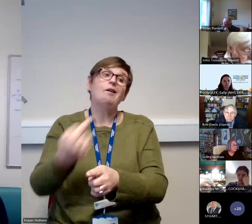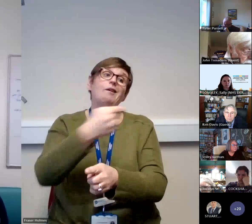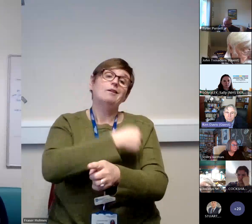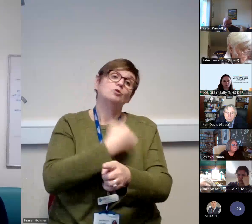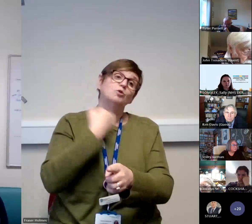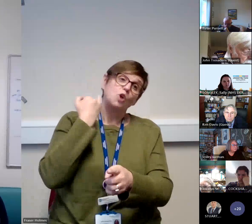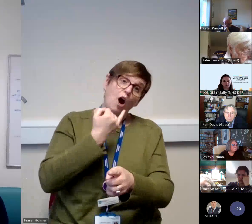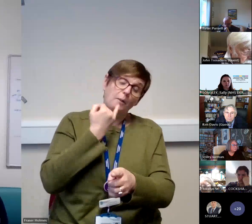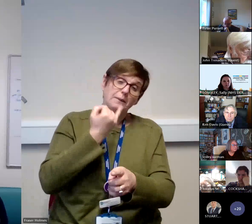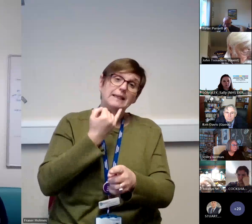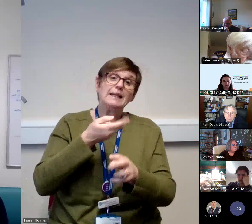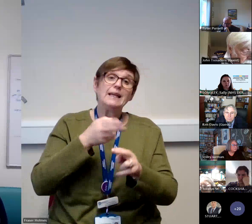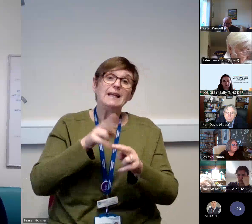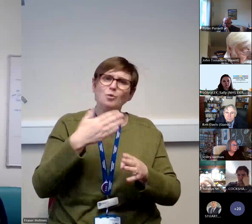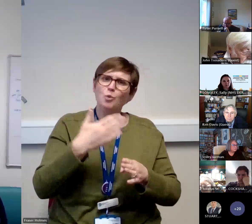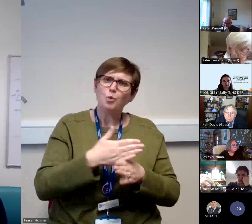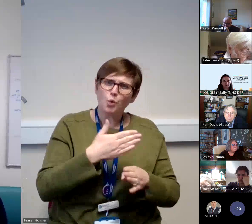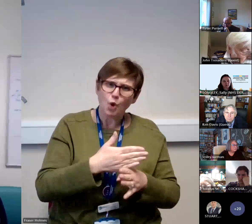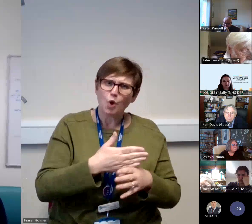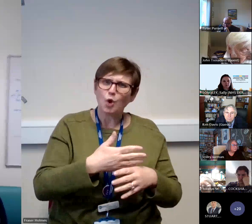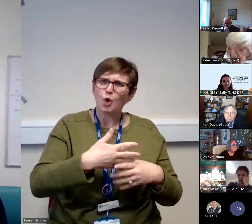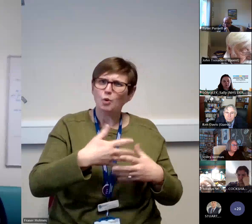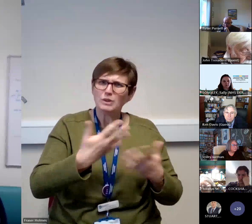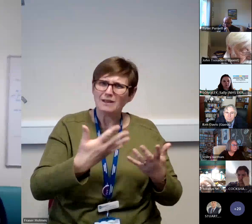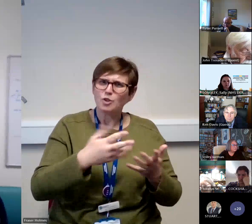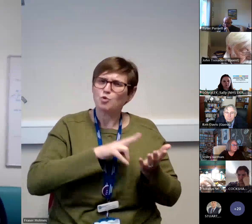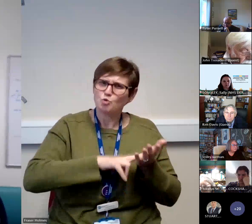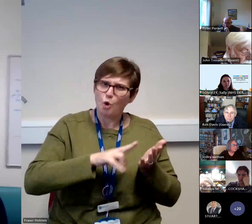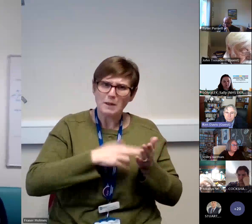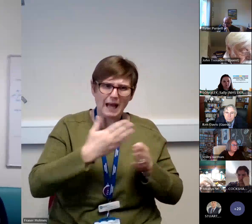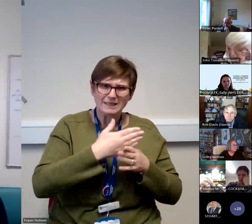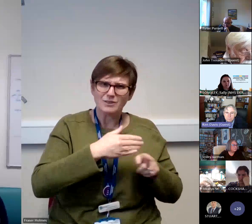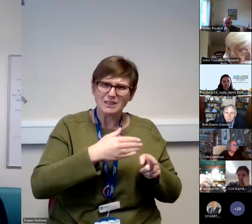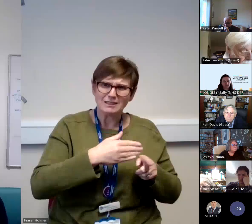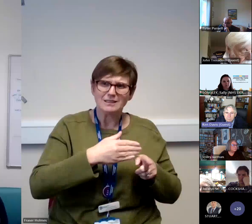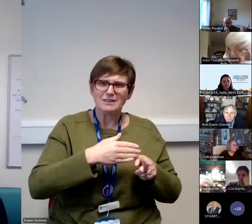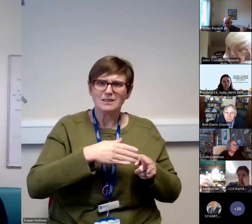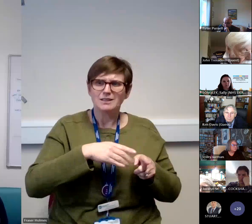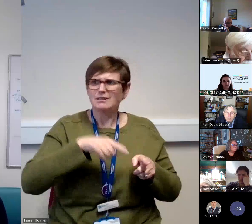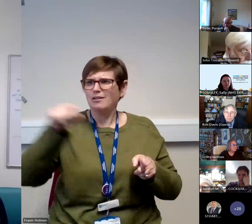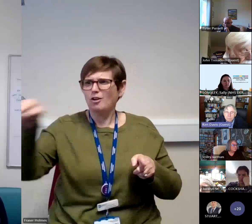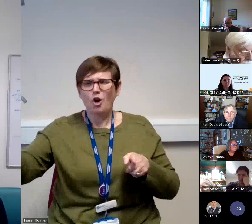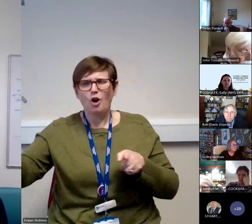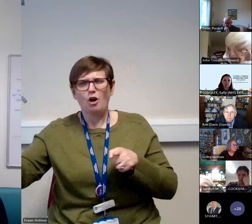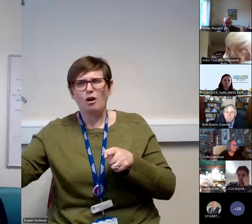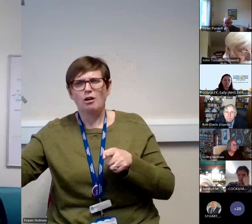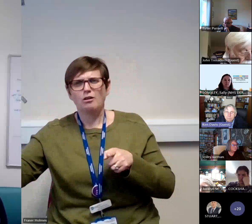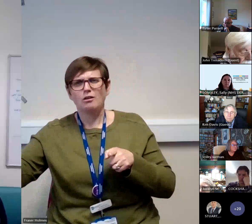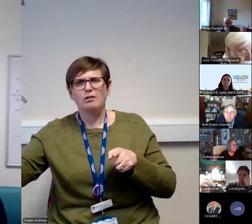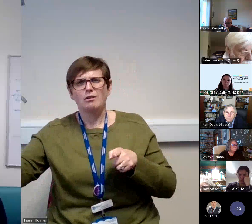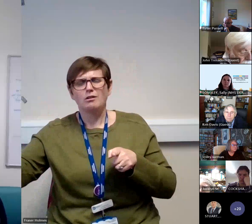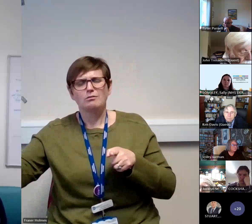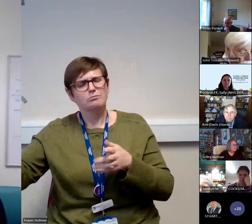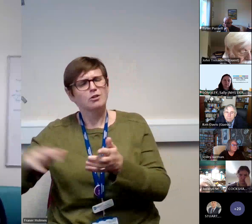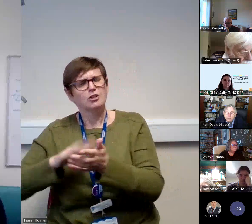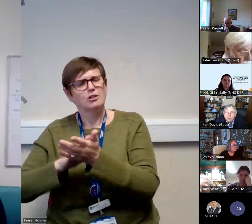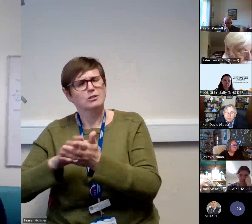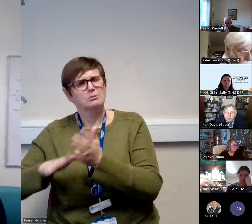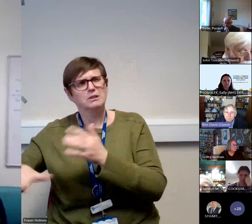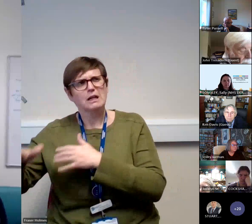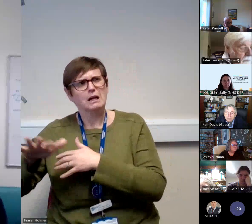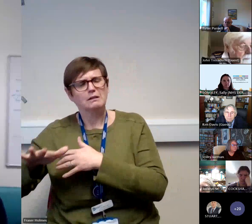happen to work and do all of your normal activity over on the Nottinghamshire side. So we're very keen